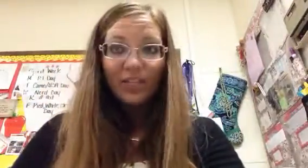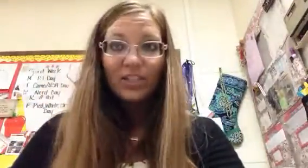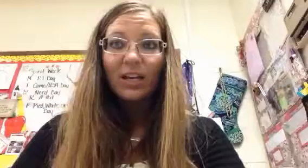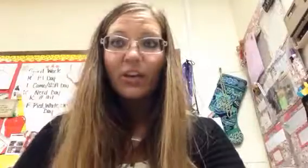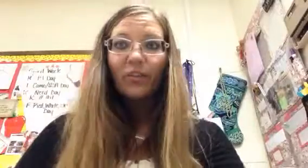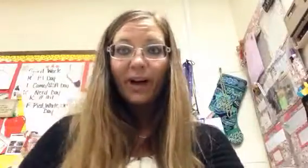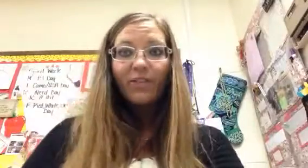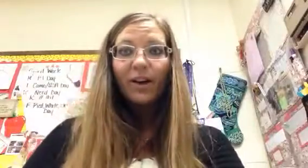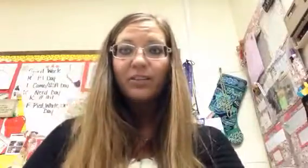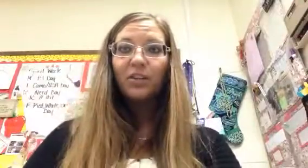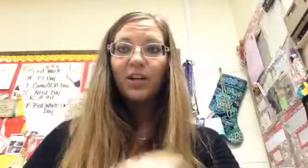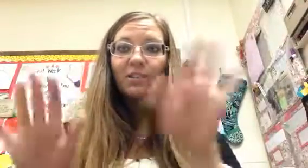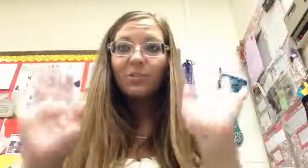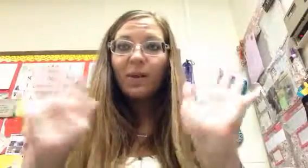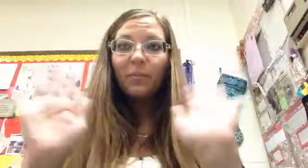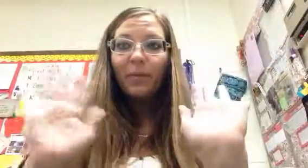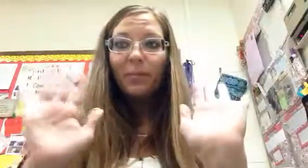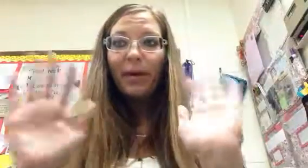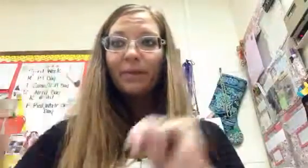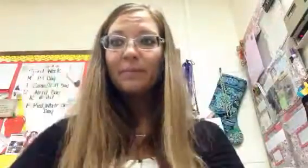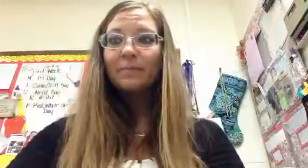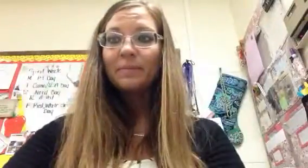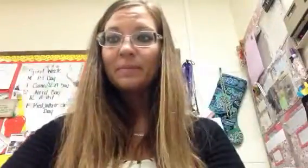finishes out unit five. I'll see you guys next week. Bye. Bye.